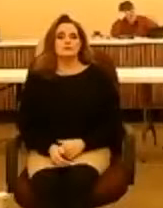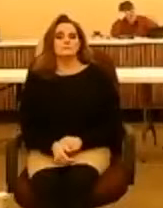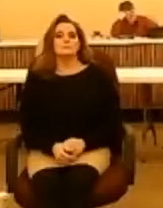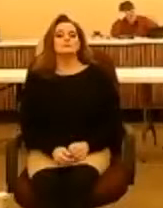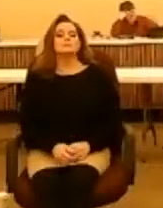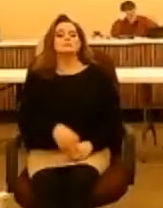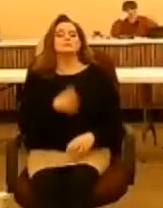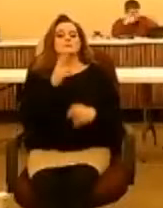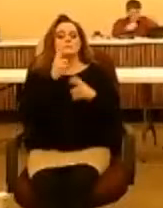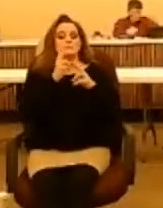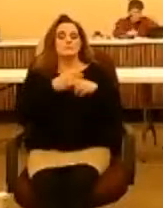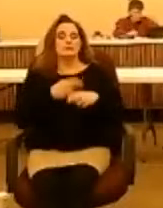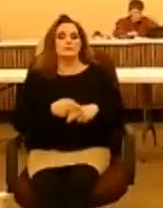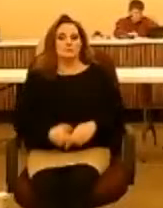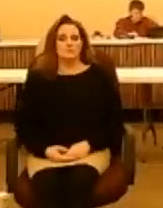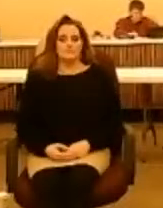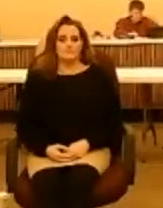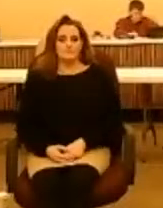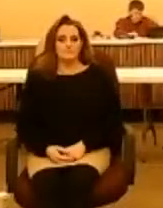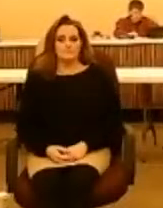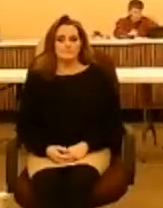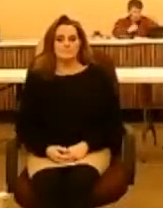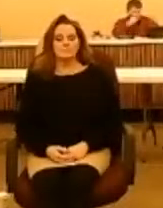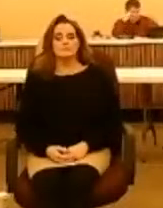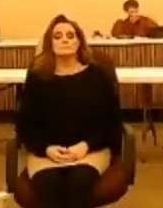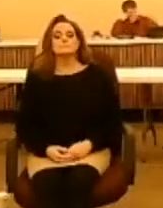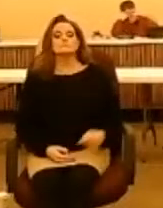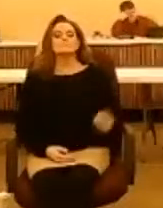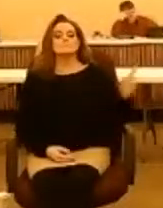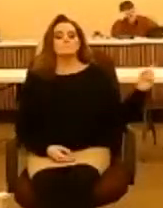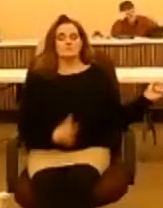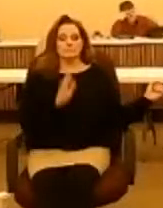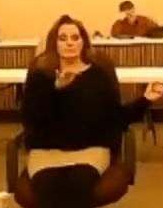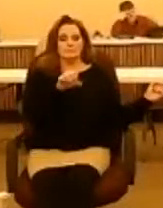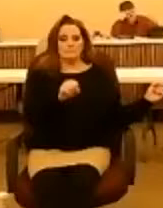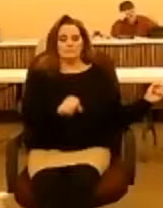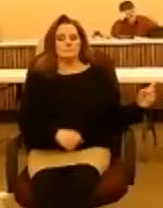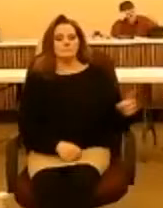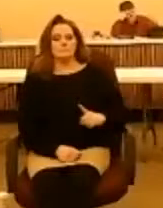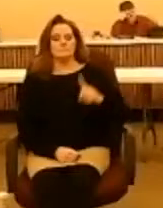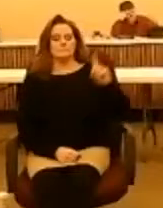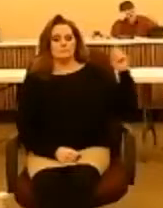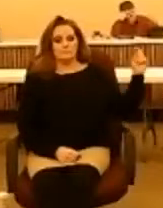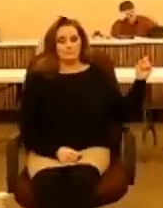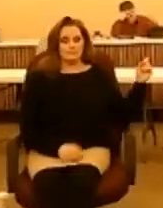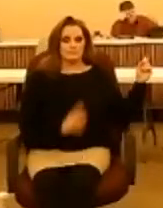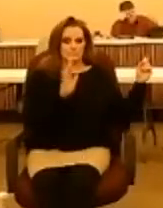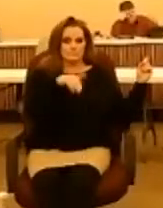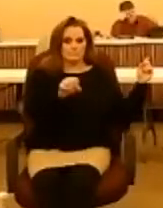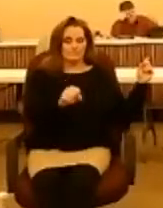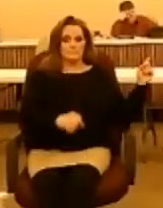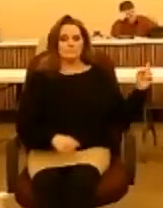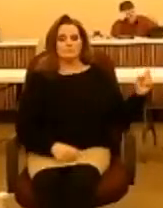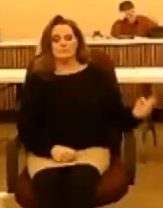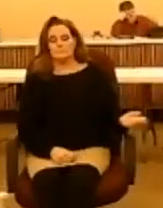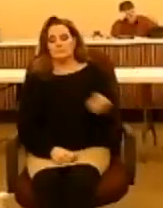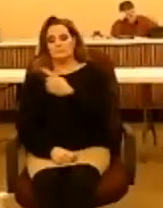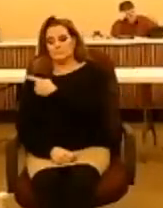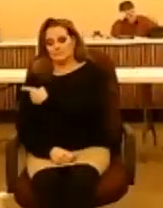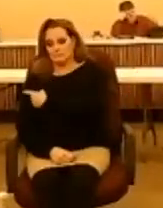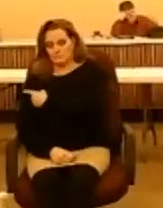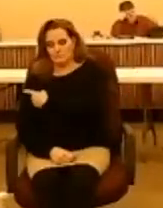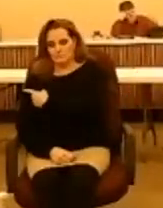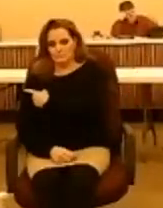Hearing none, please call the roll. Councilmember Barley, Aye. Councilmember Stafford, Aye.